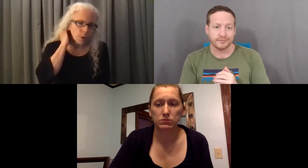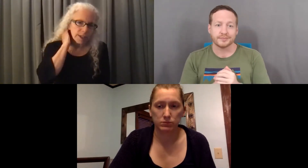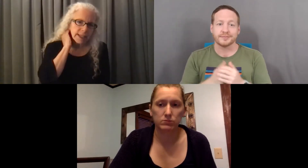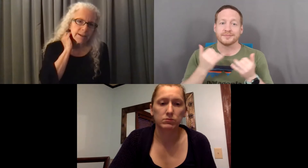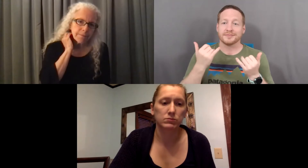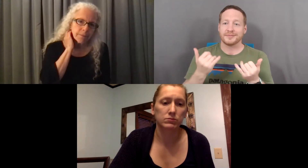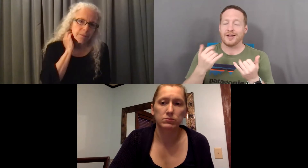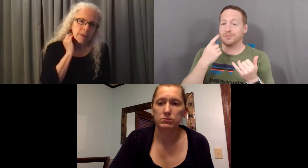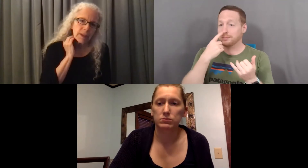Balsley.